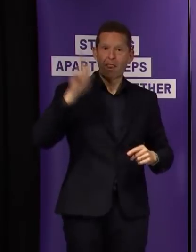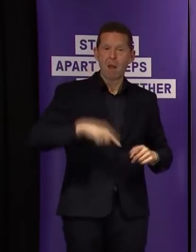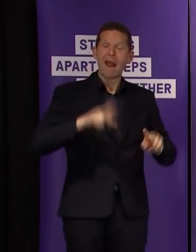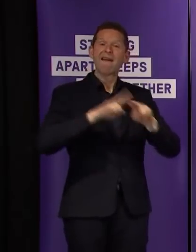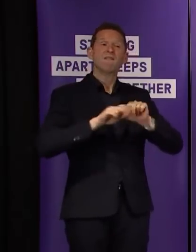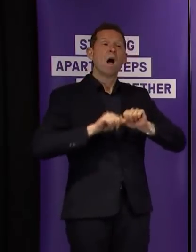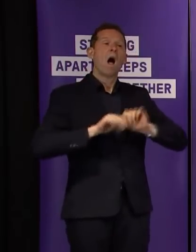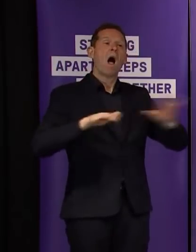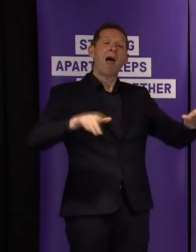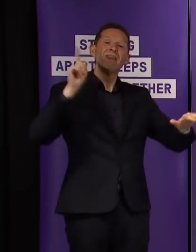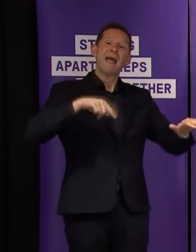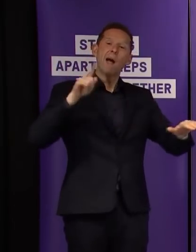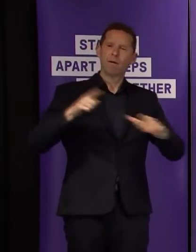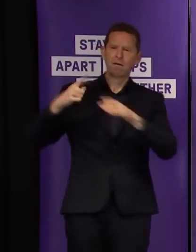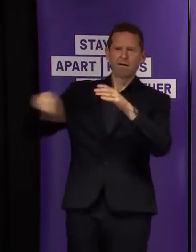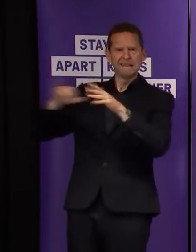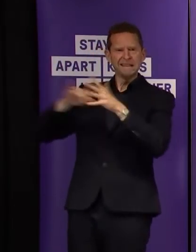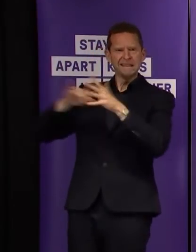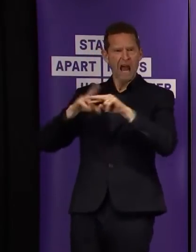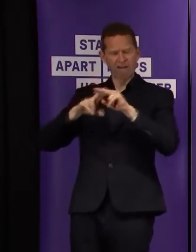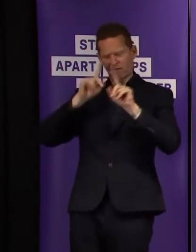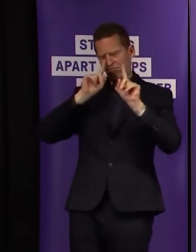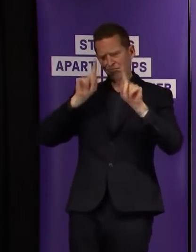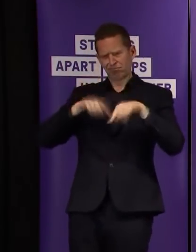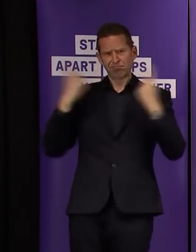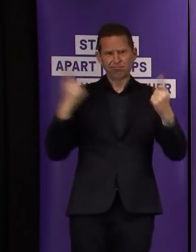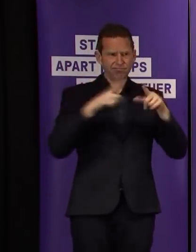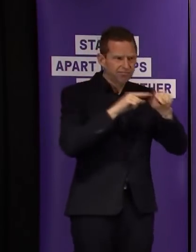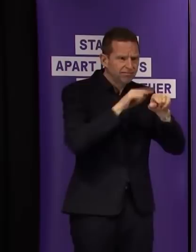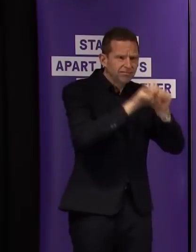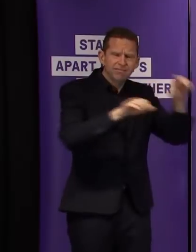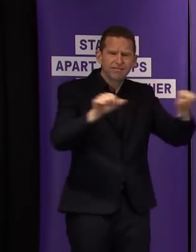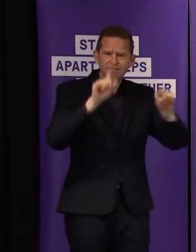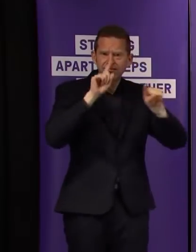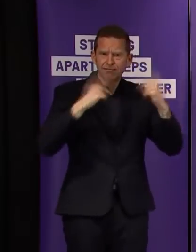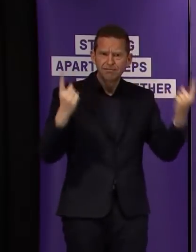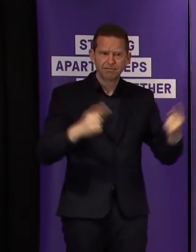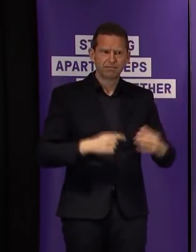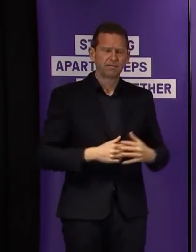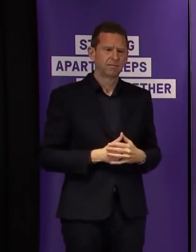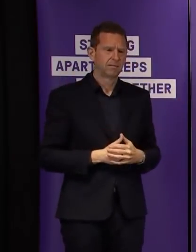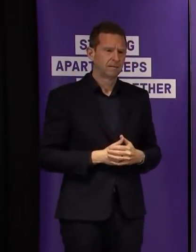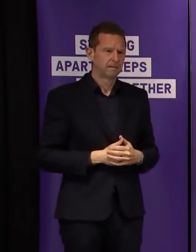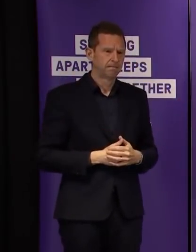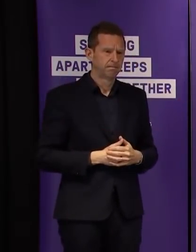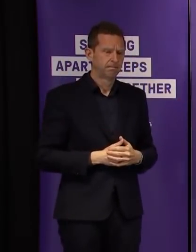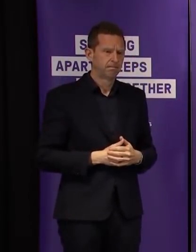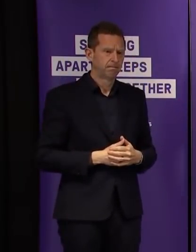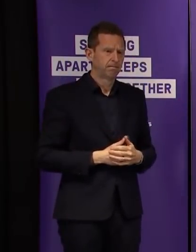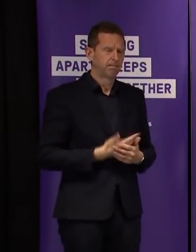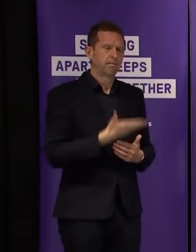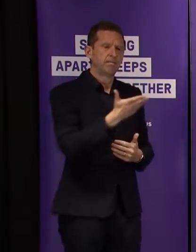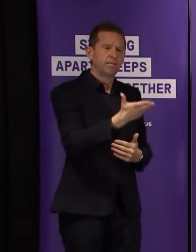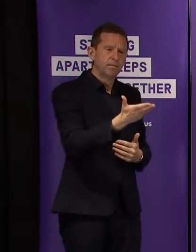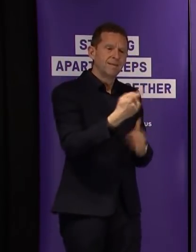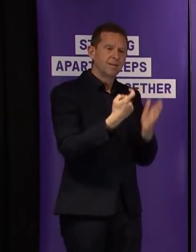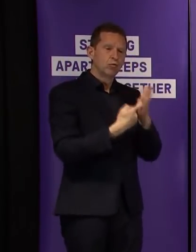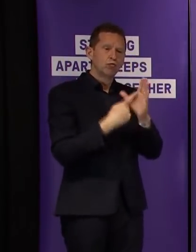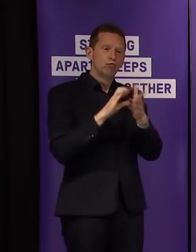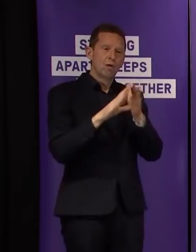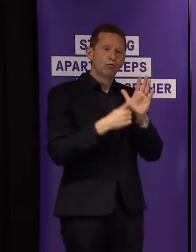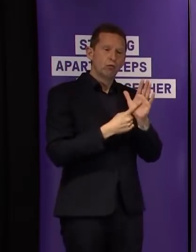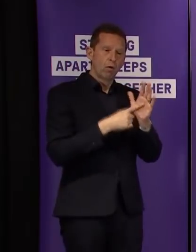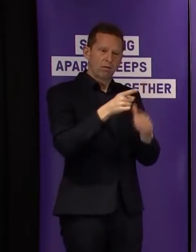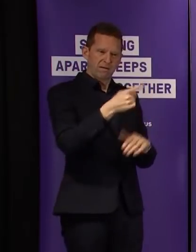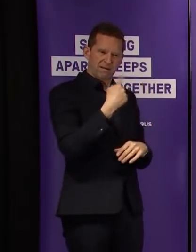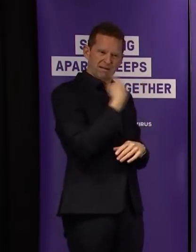fight. No one can. So we just can't do that. Sorry, Rachel. People refusing to be interviewed. How many people are tiny numbers to be interviewed, and